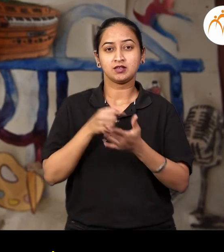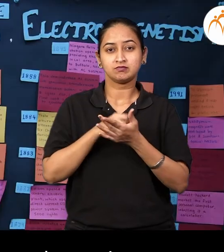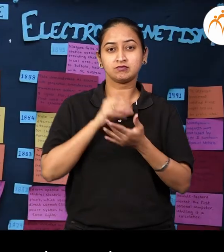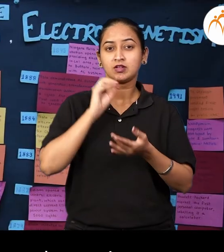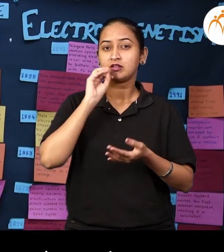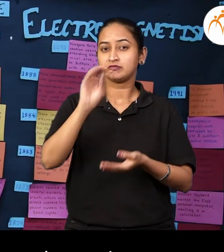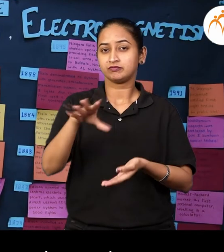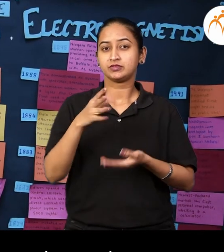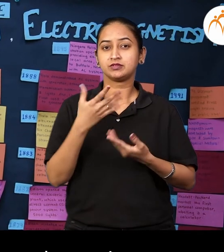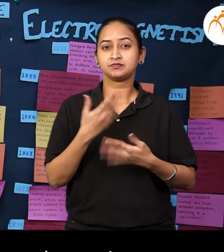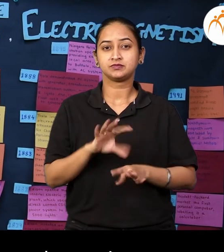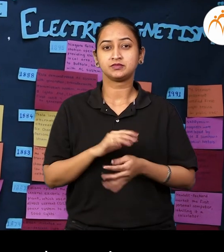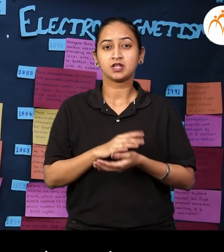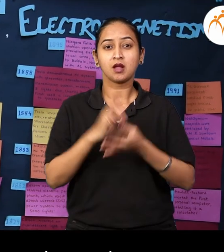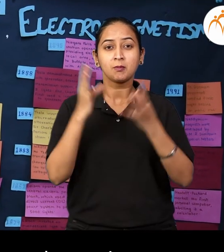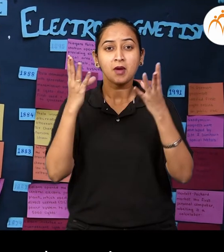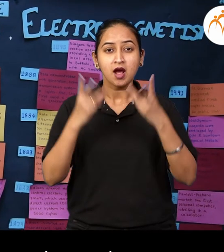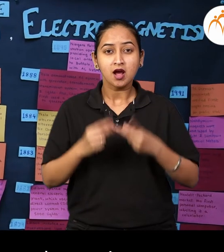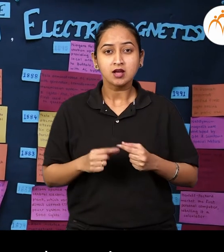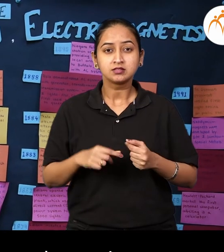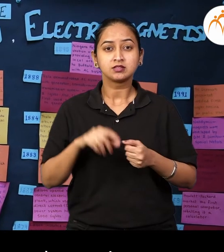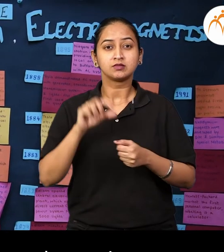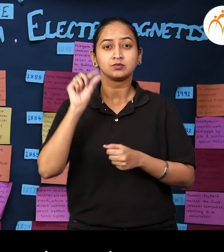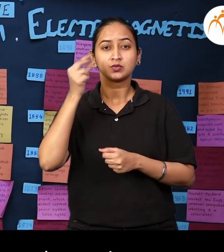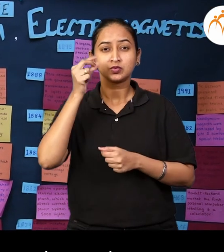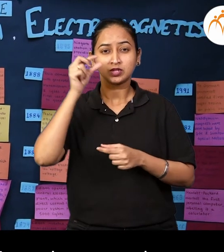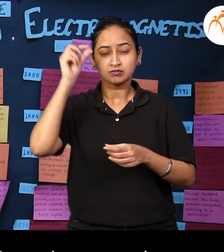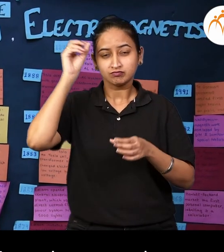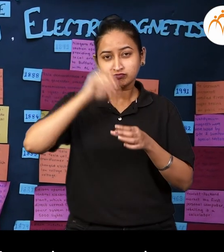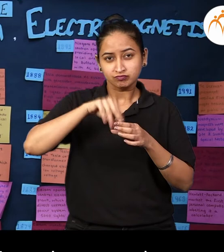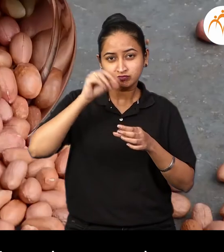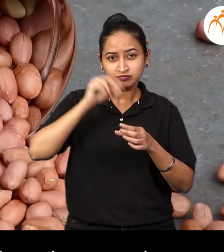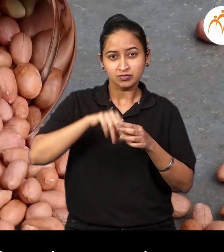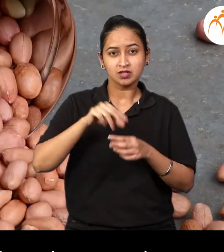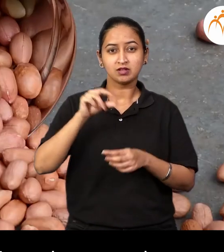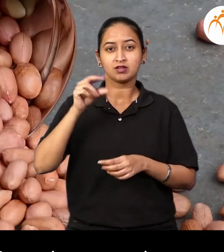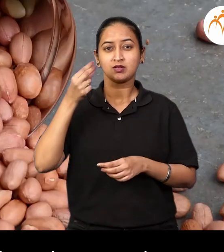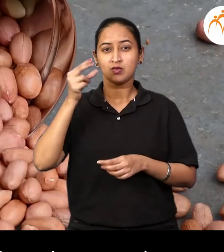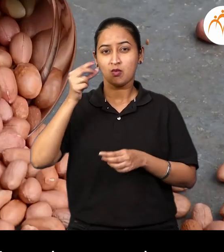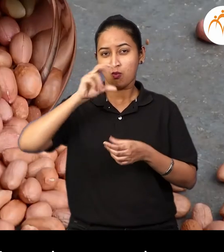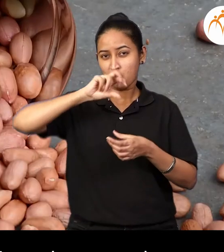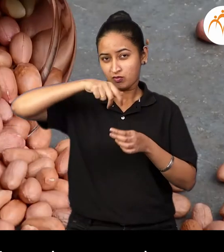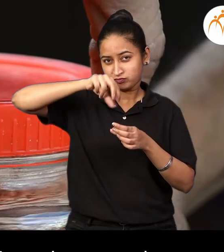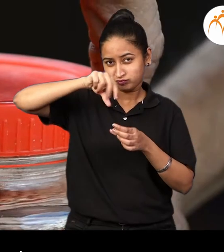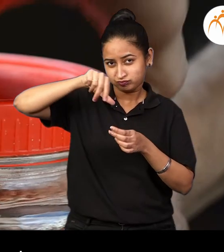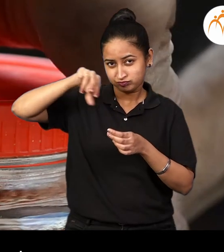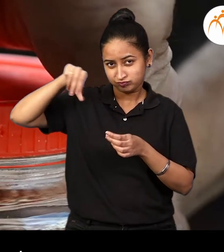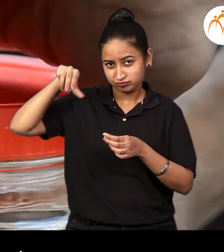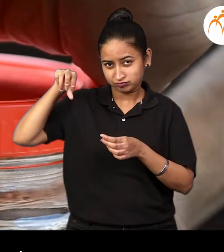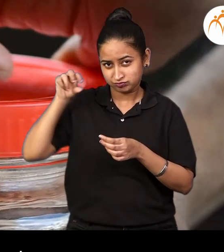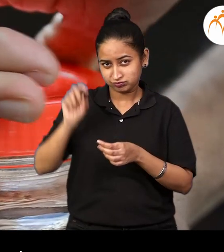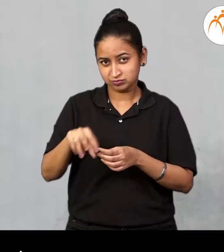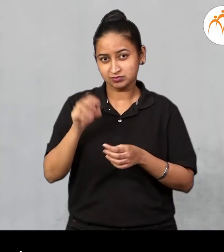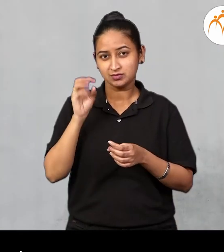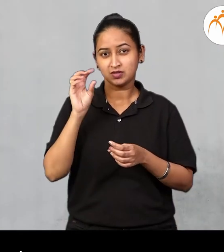While teaching mathematics, the teacher takes them seeds on the small